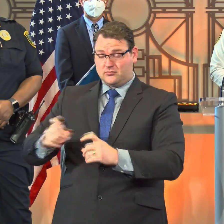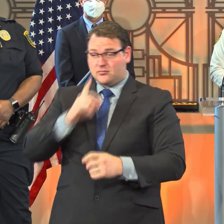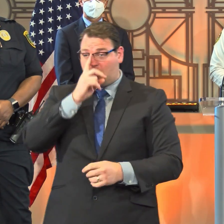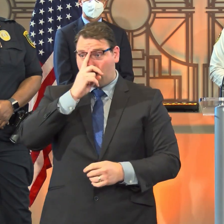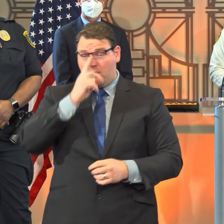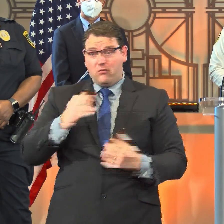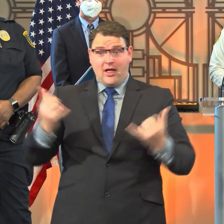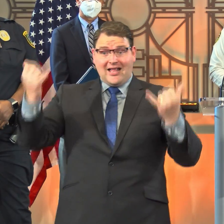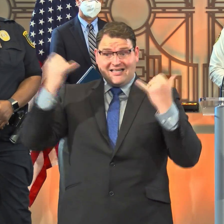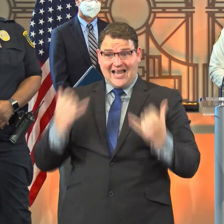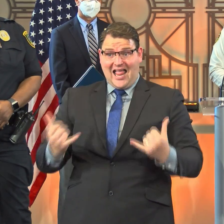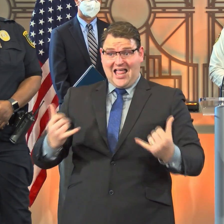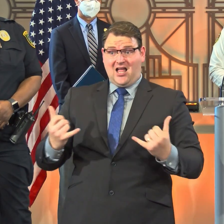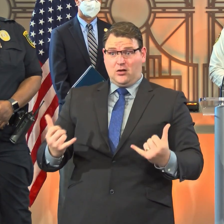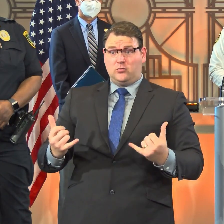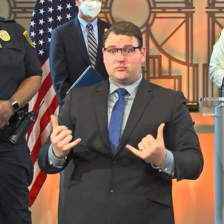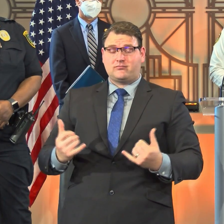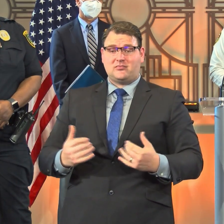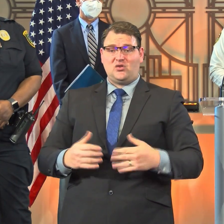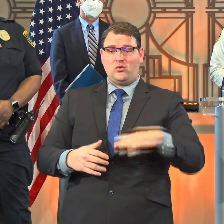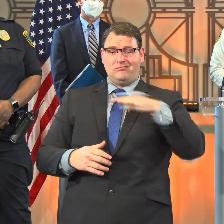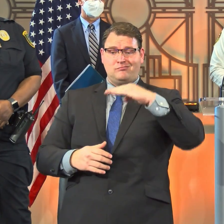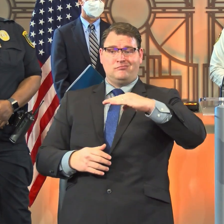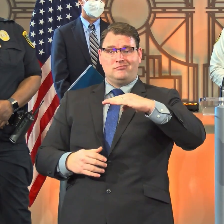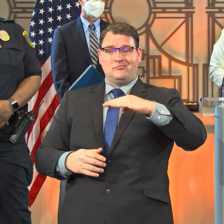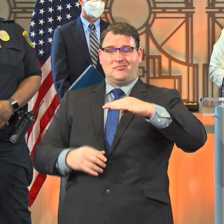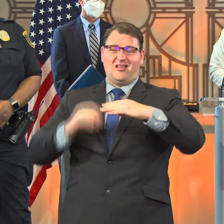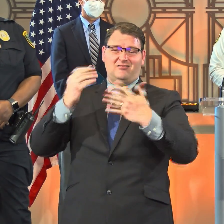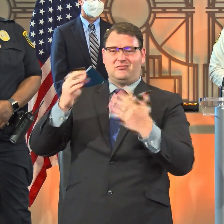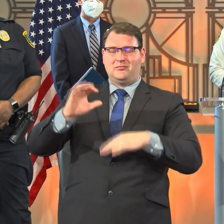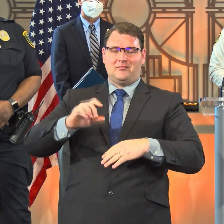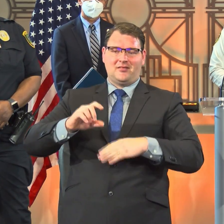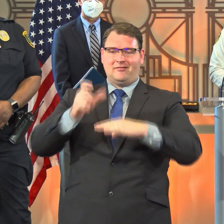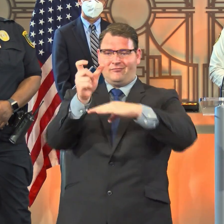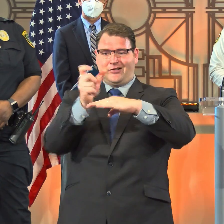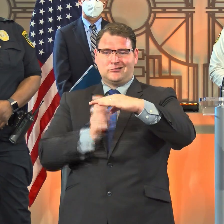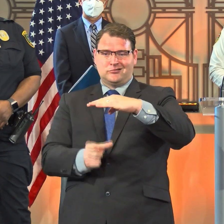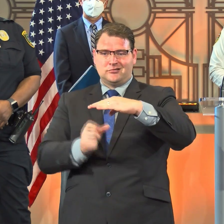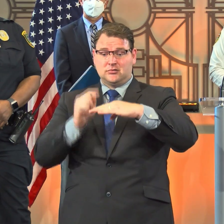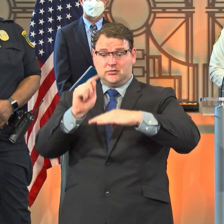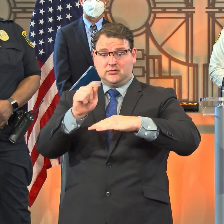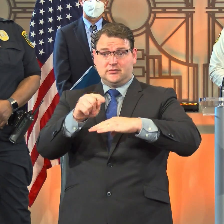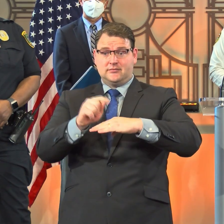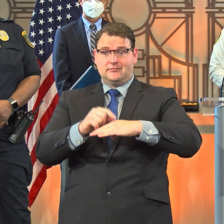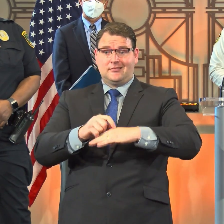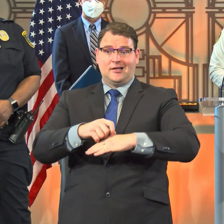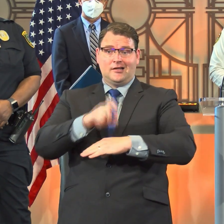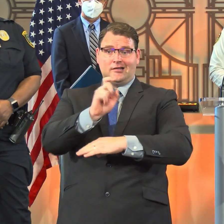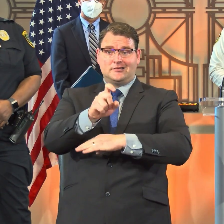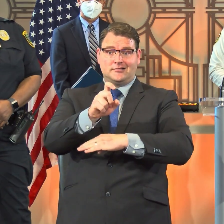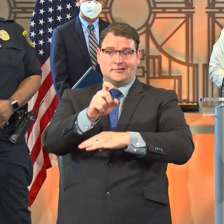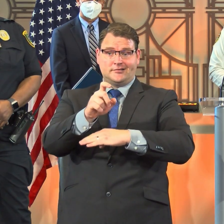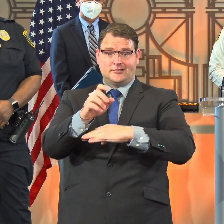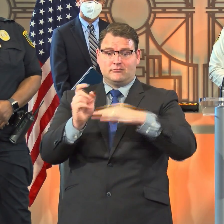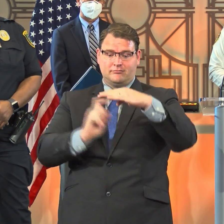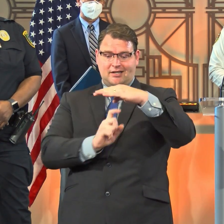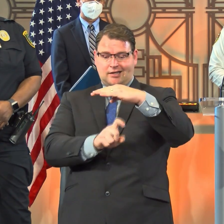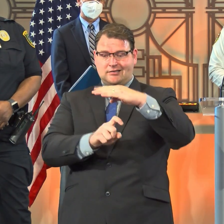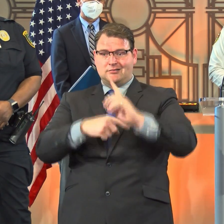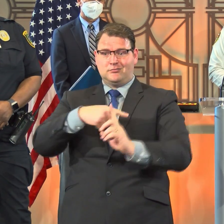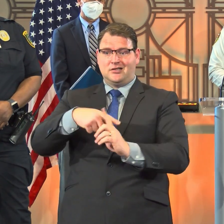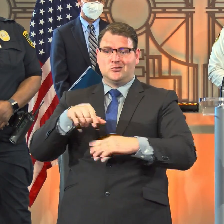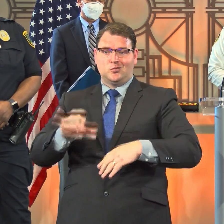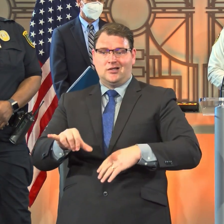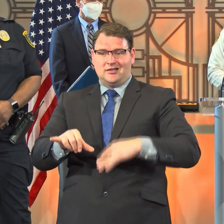is going to be at X, and your denominator is going to be X plus Y. And so your percentage of